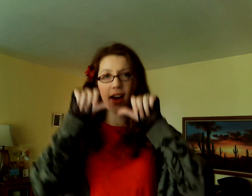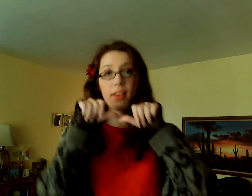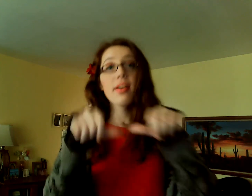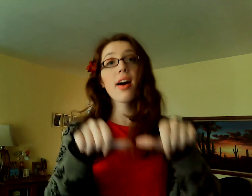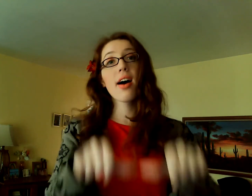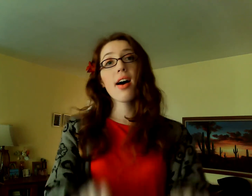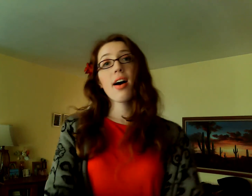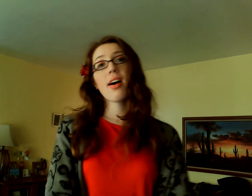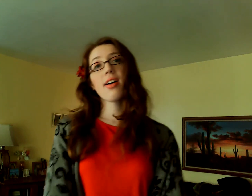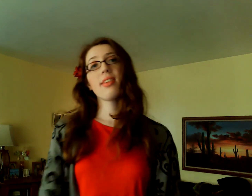have been burned